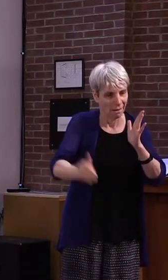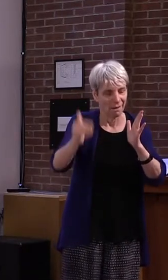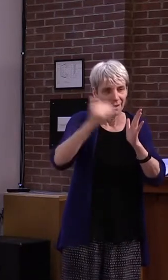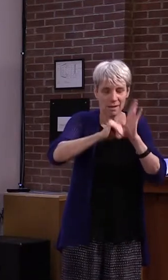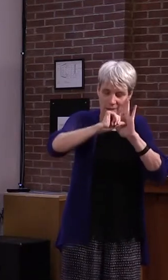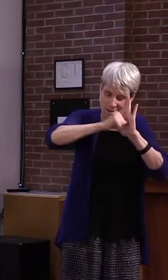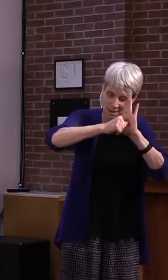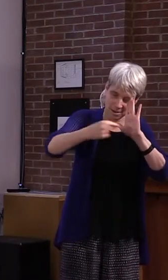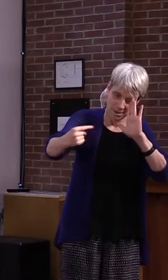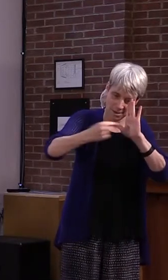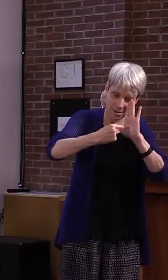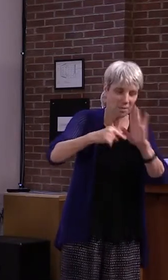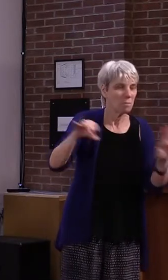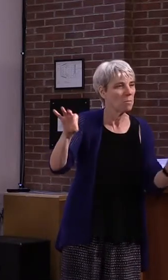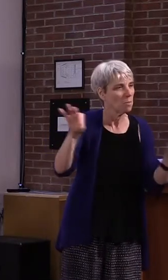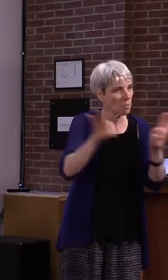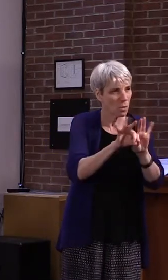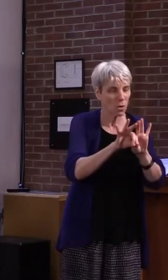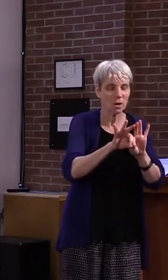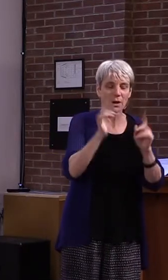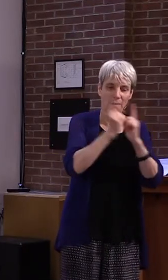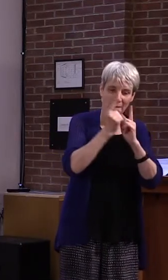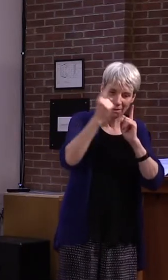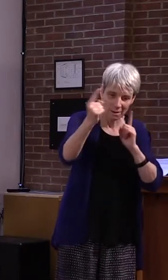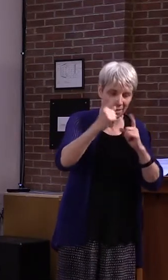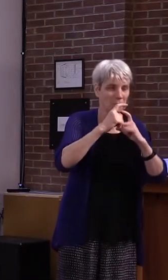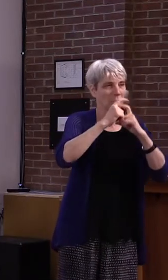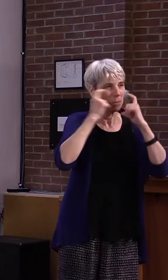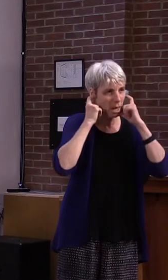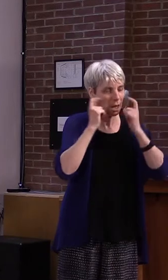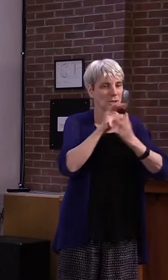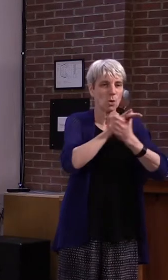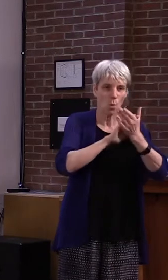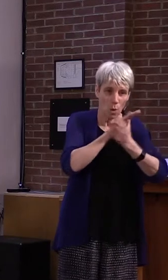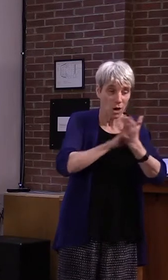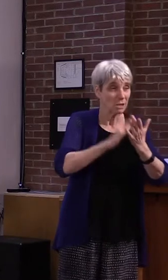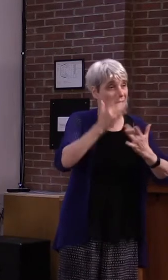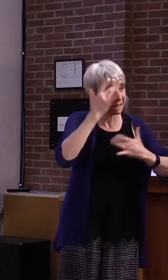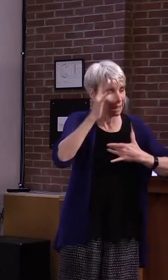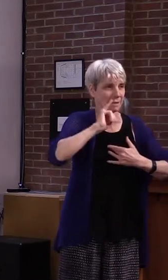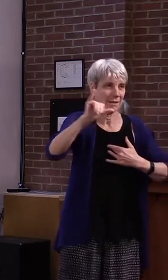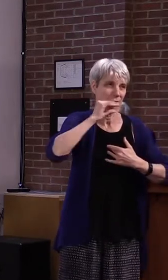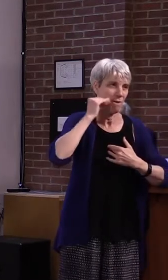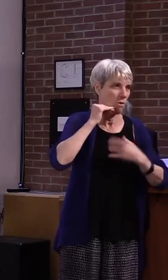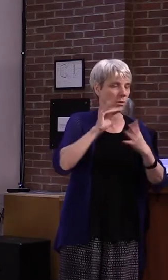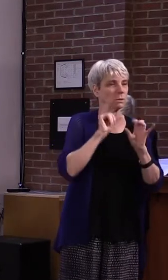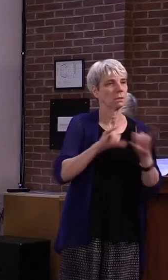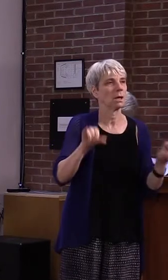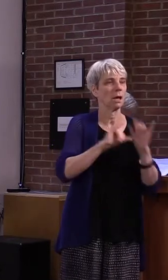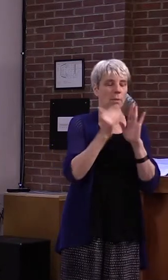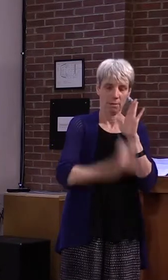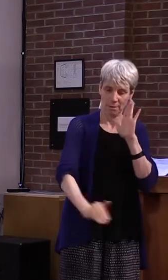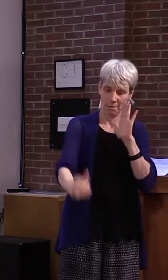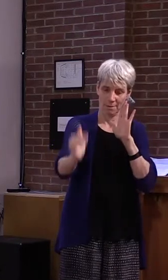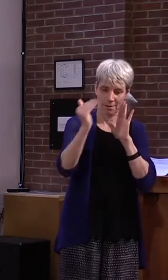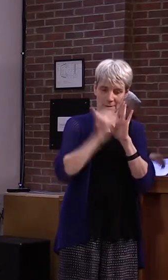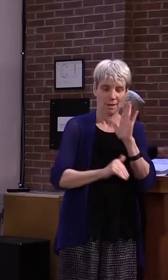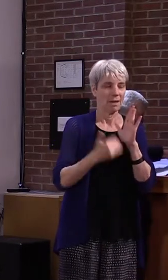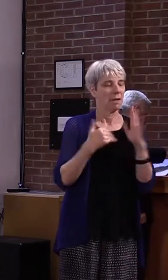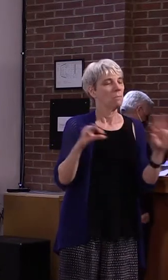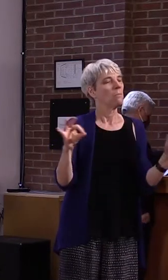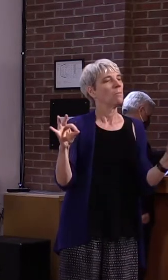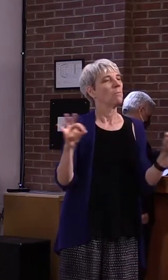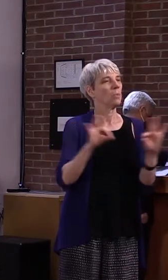for us to remain vigilant, to do all the things that we're doing now and improve upon that. It's so